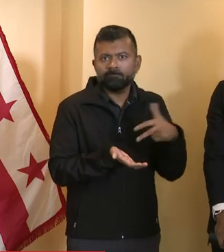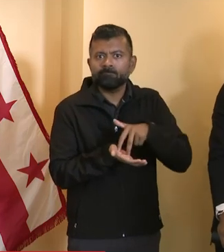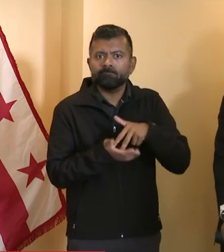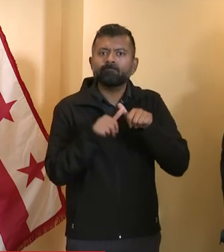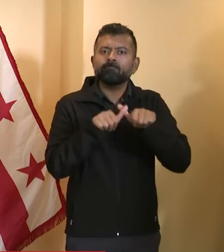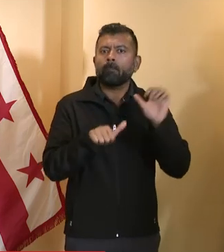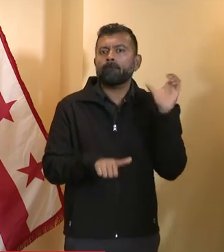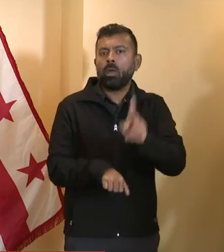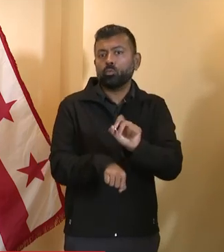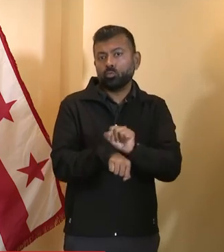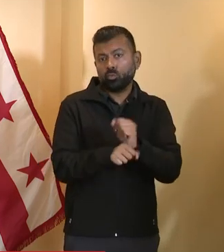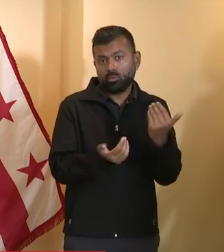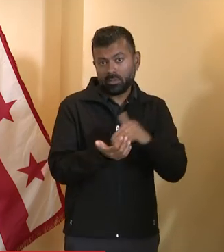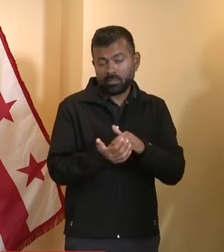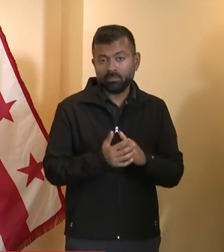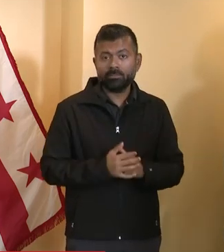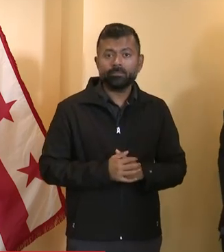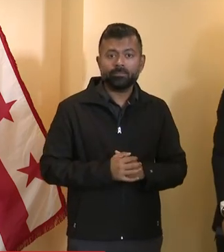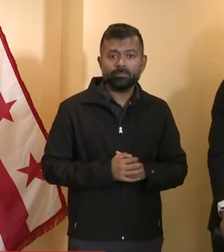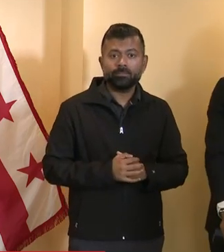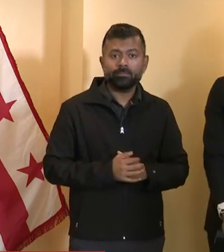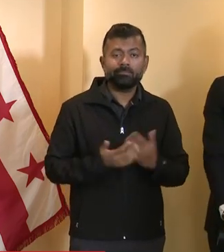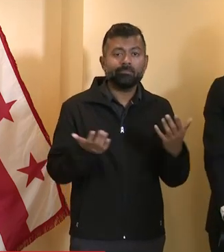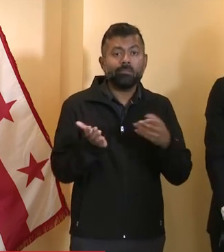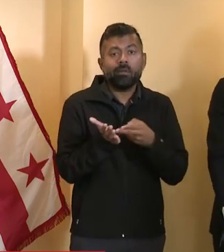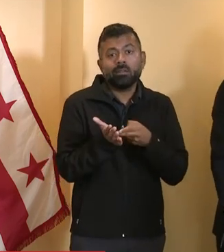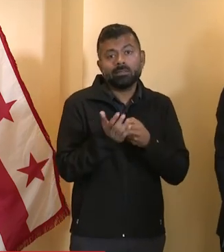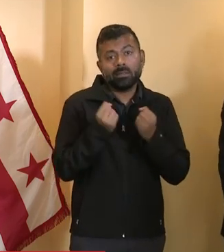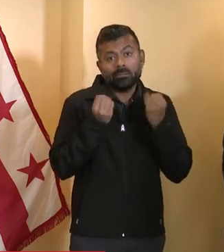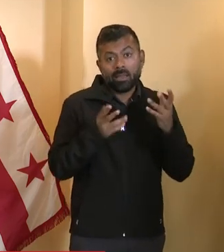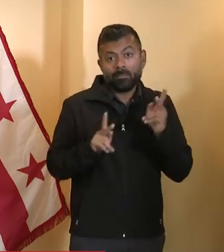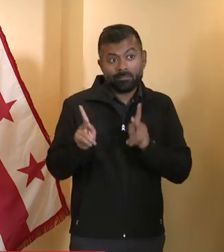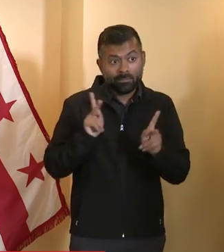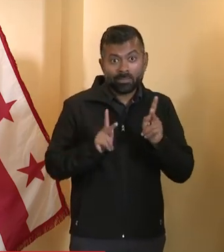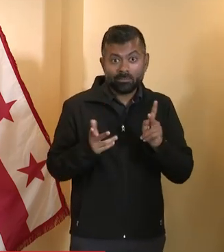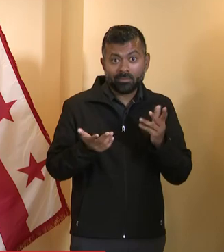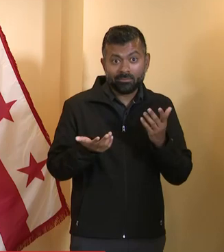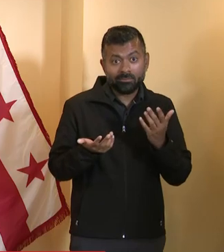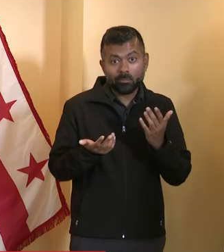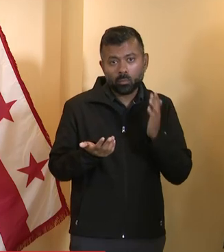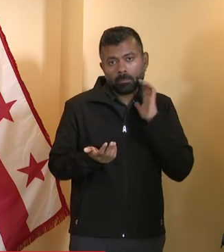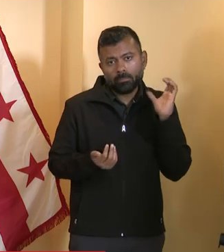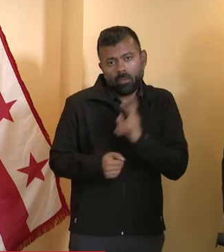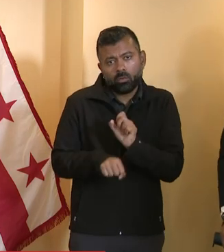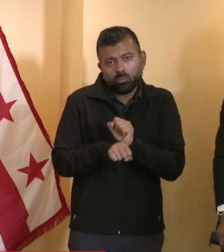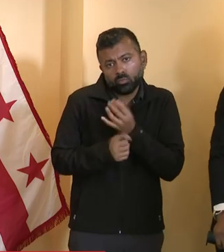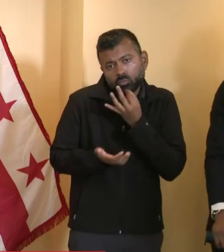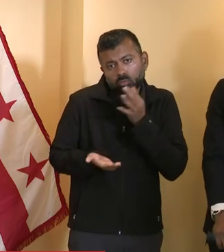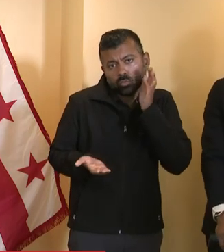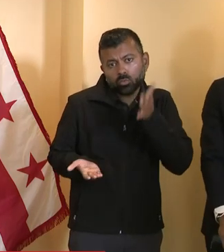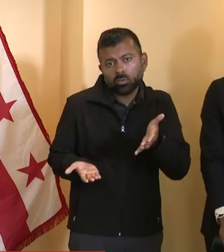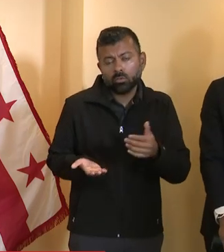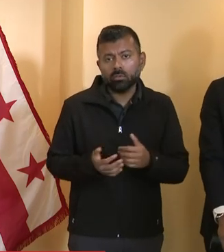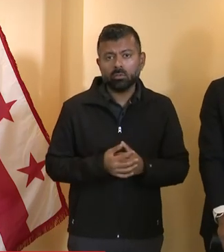possible. The truth is, a lot of people will be able to get back to work soon, and we want